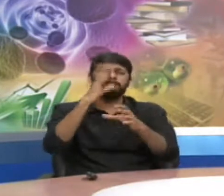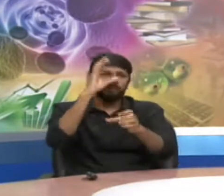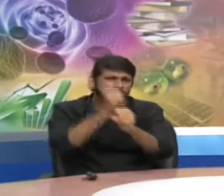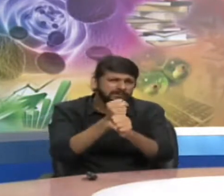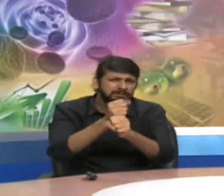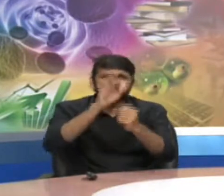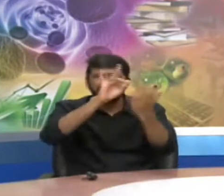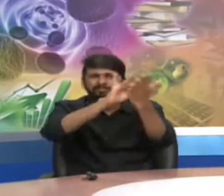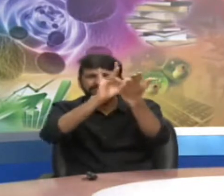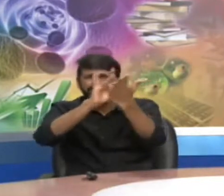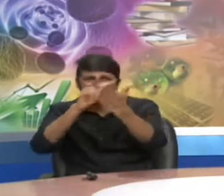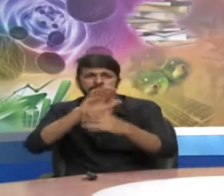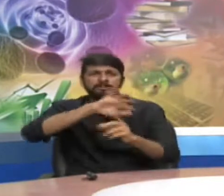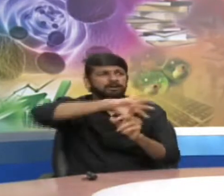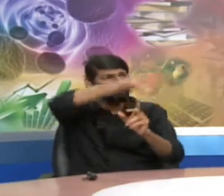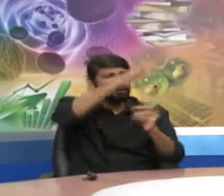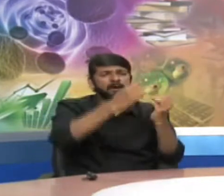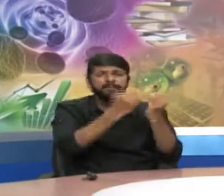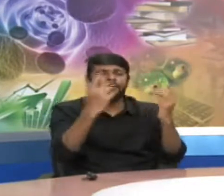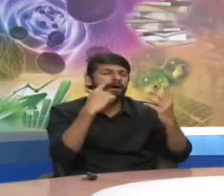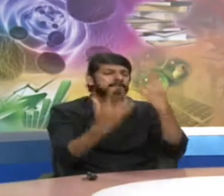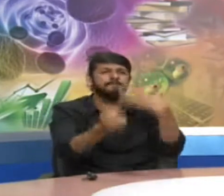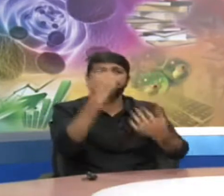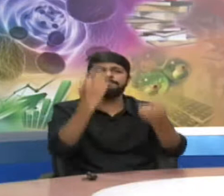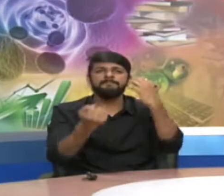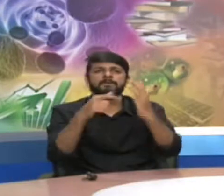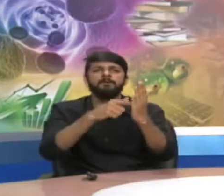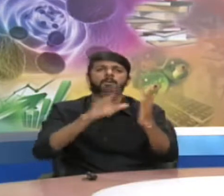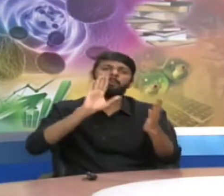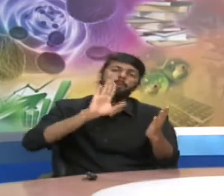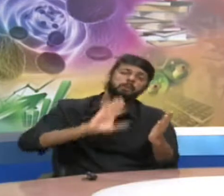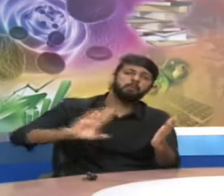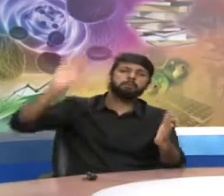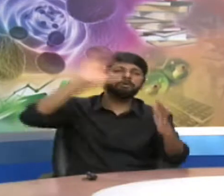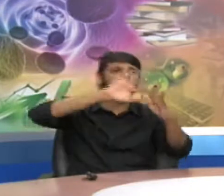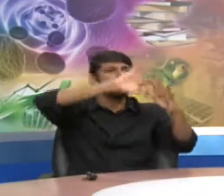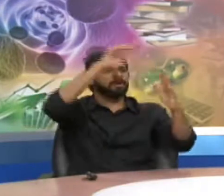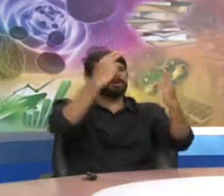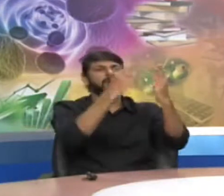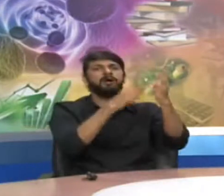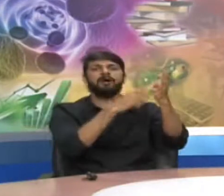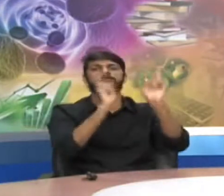It shows that it belongs to very ancient time.